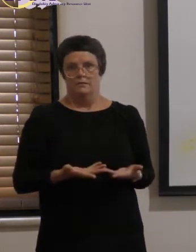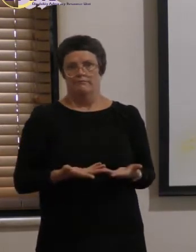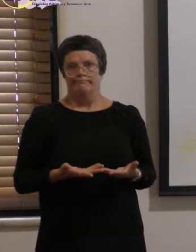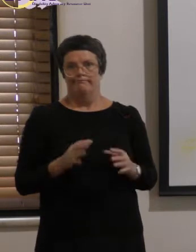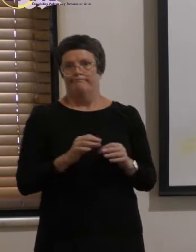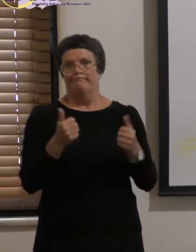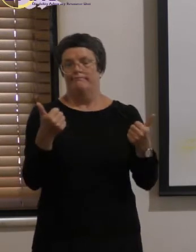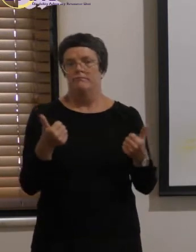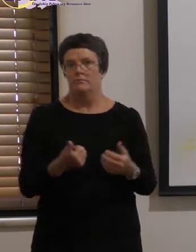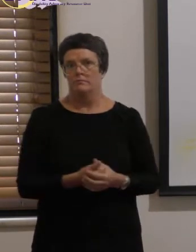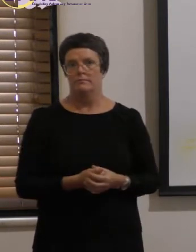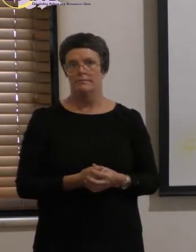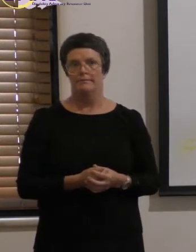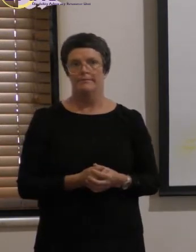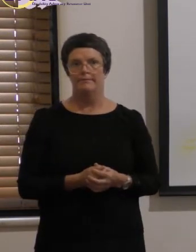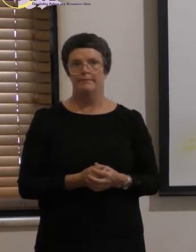So